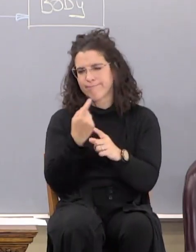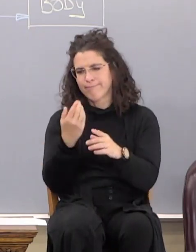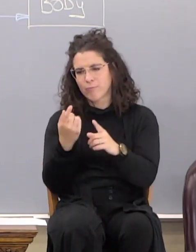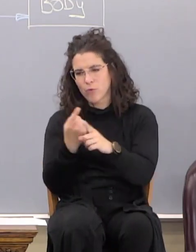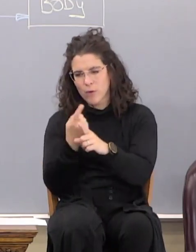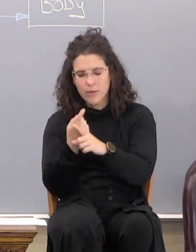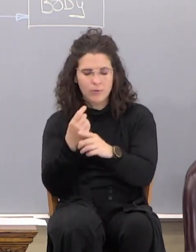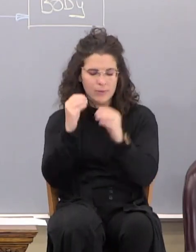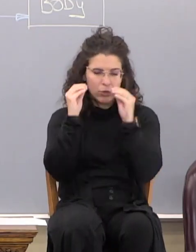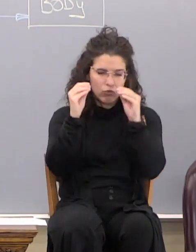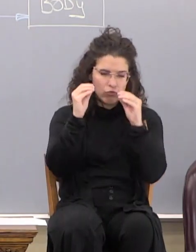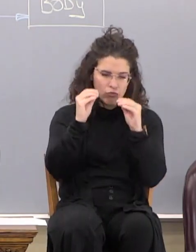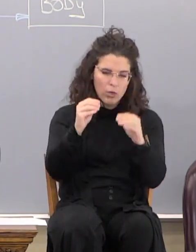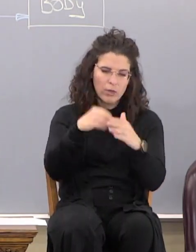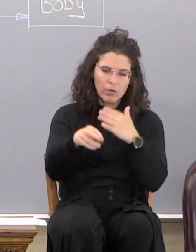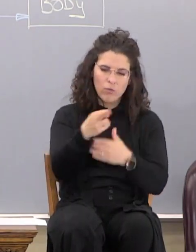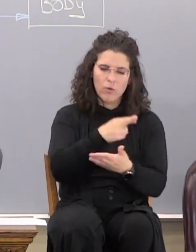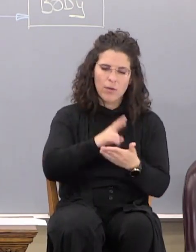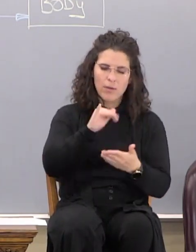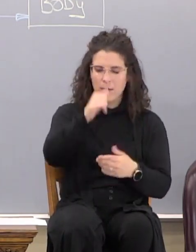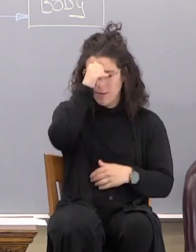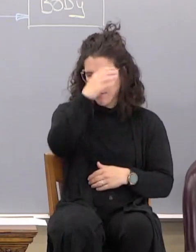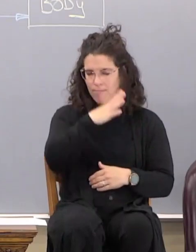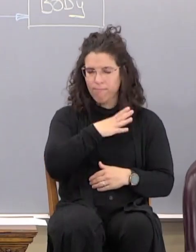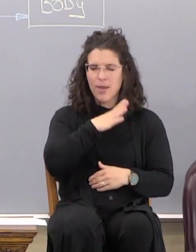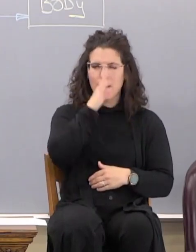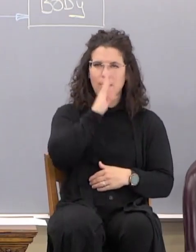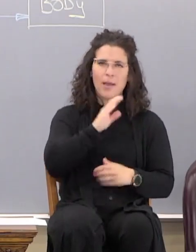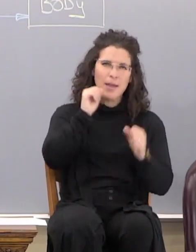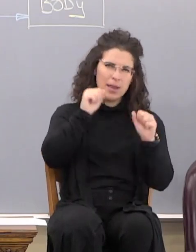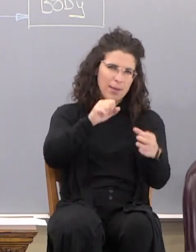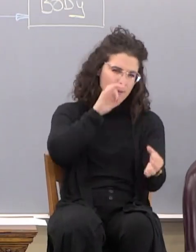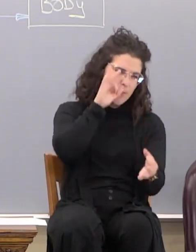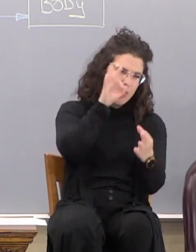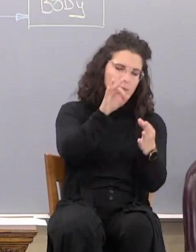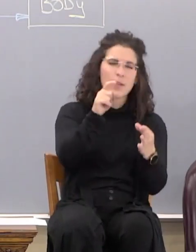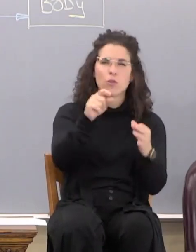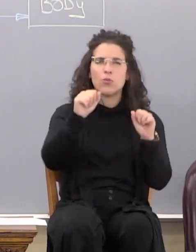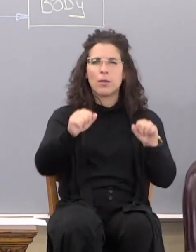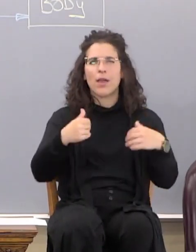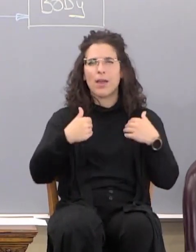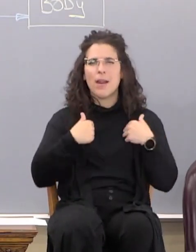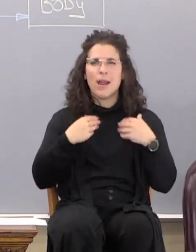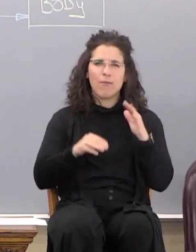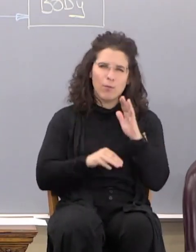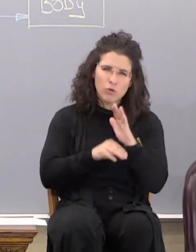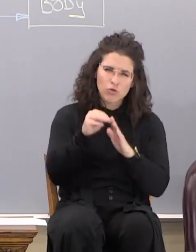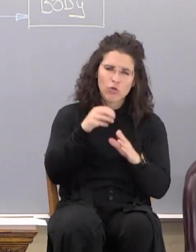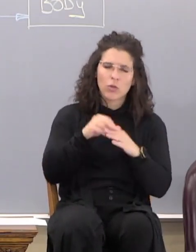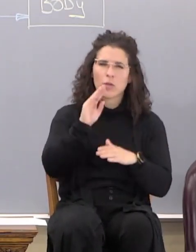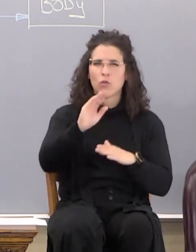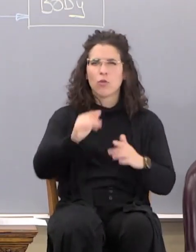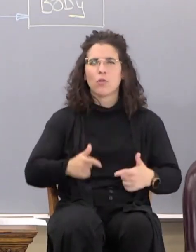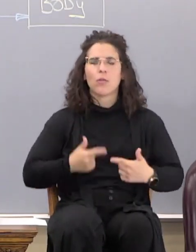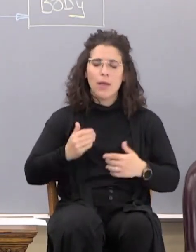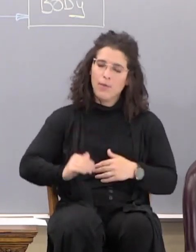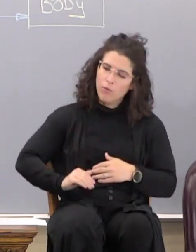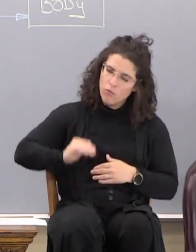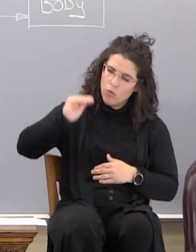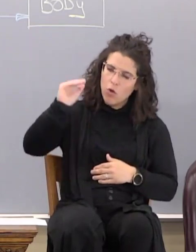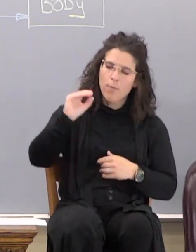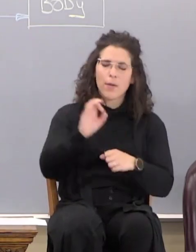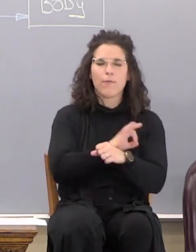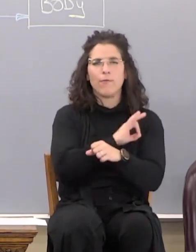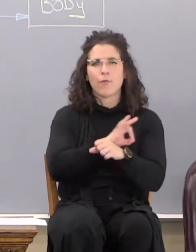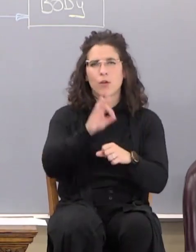instruction in righteousness, that the man of God might be through, that you might have maturity in your life, that you might live and grow up and function as a